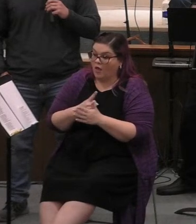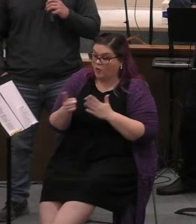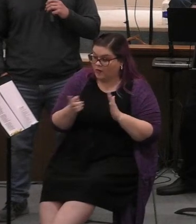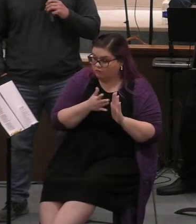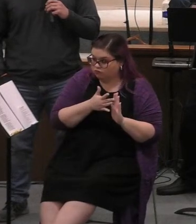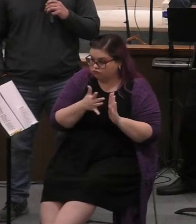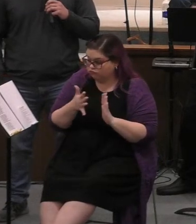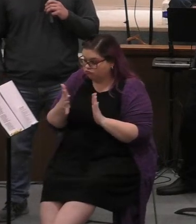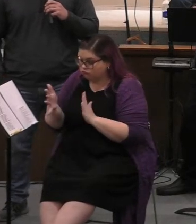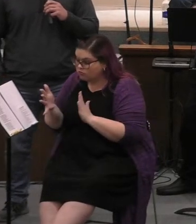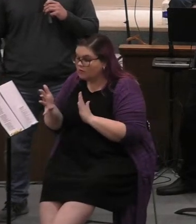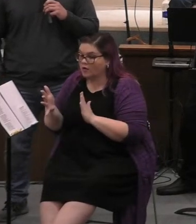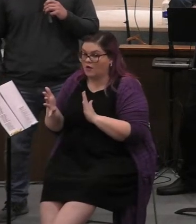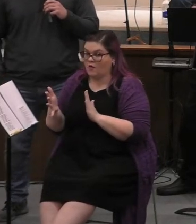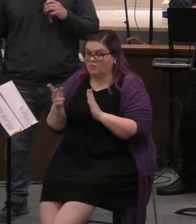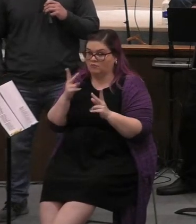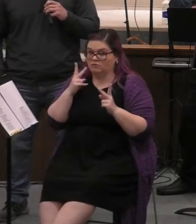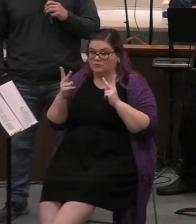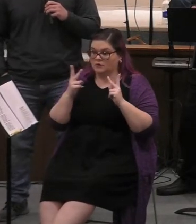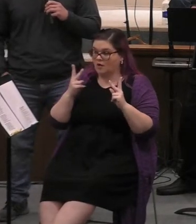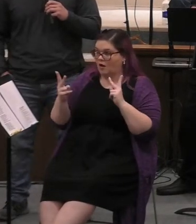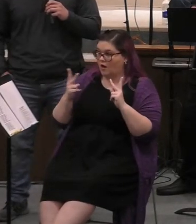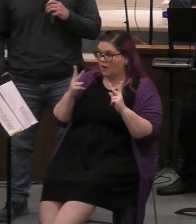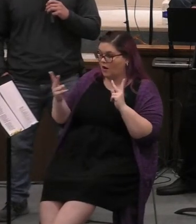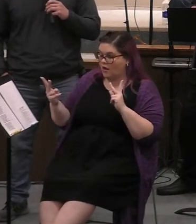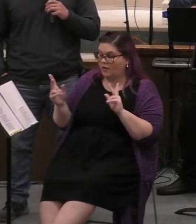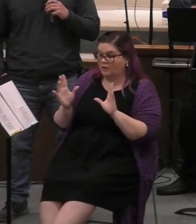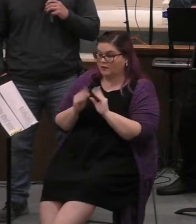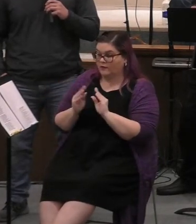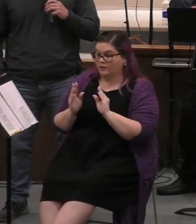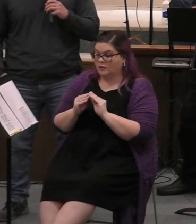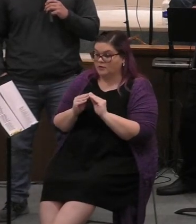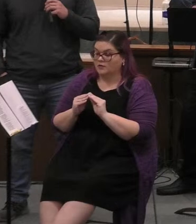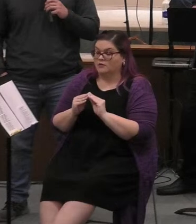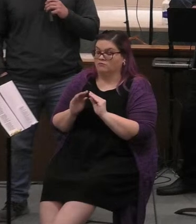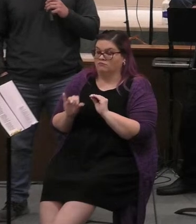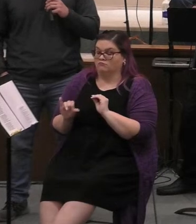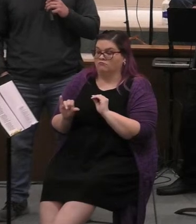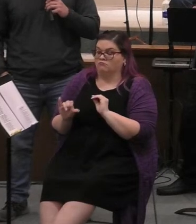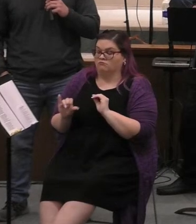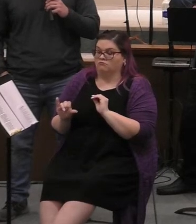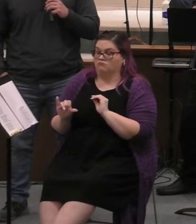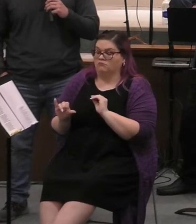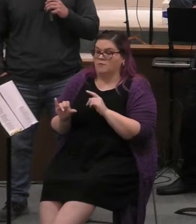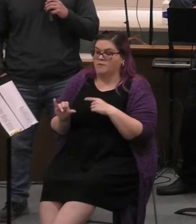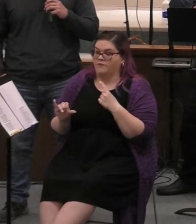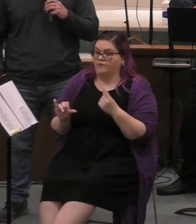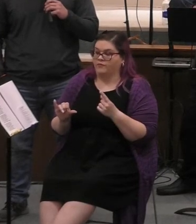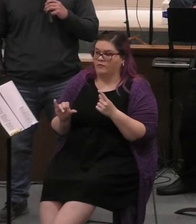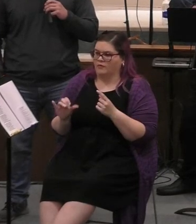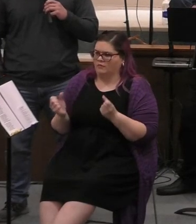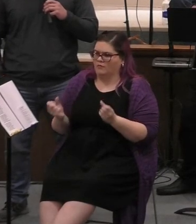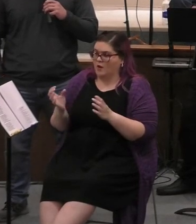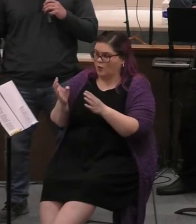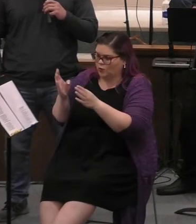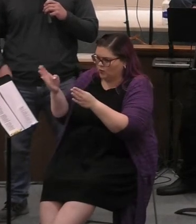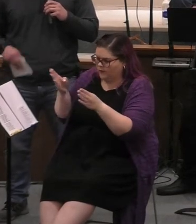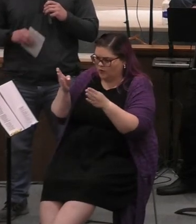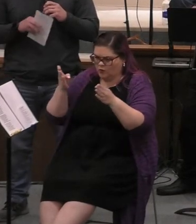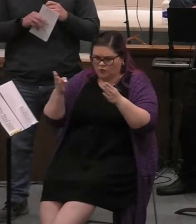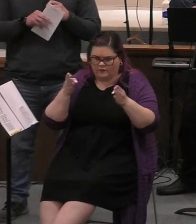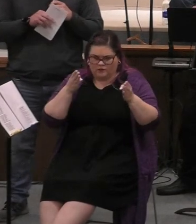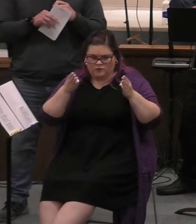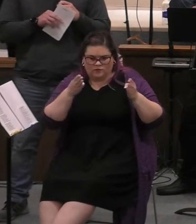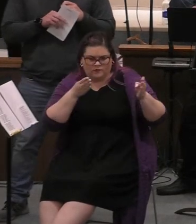what I was able to witness at this conference was, I think what also came to mind was servanthood,